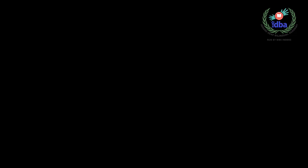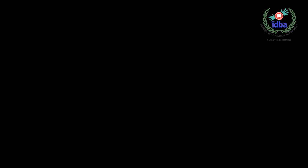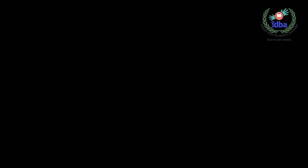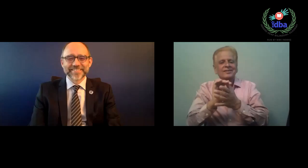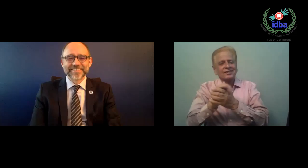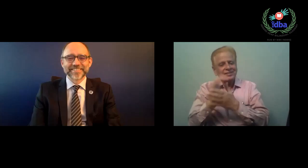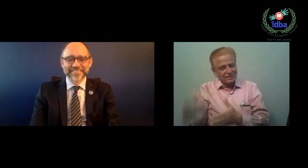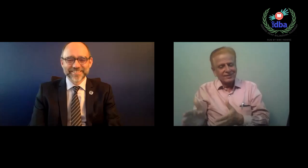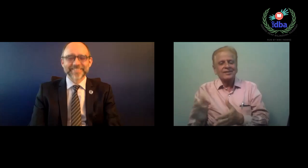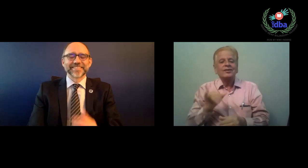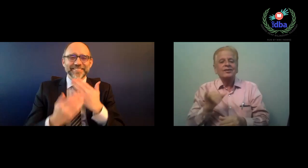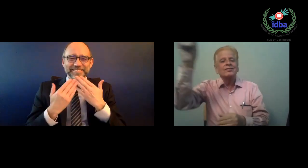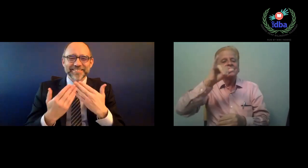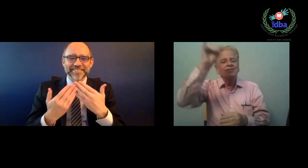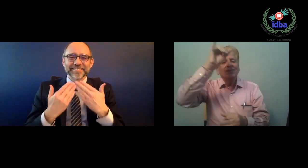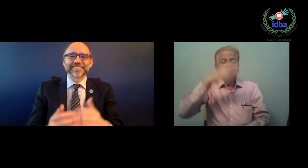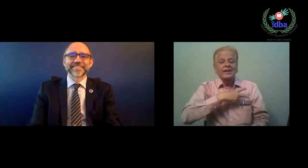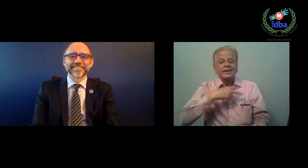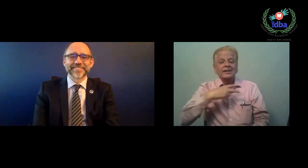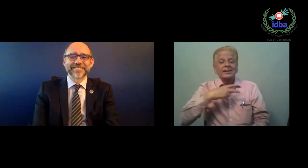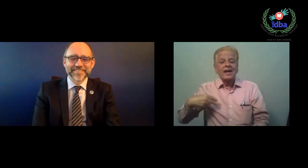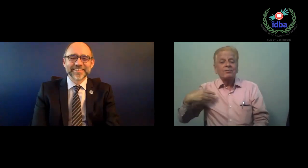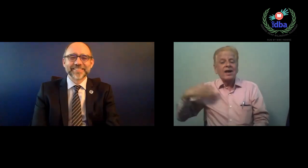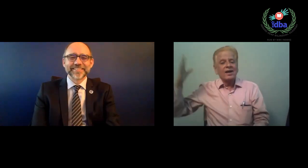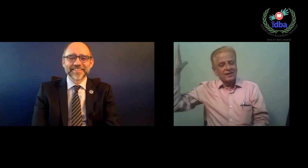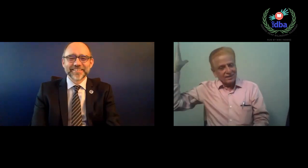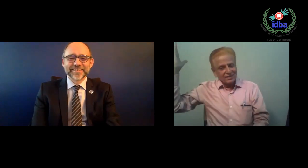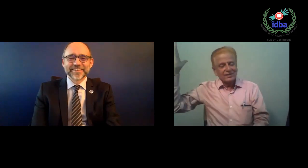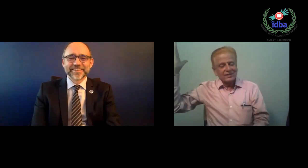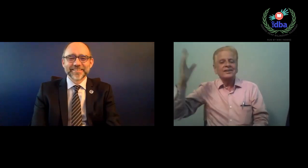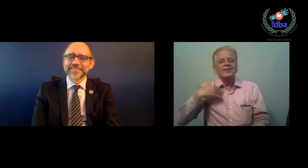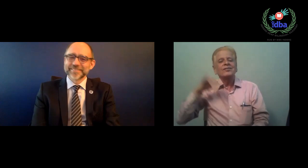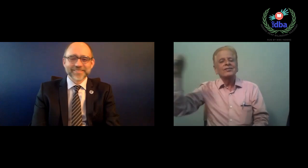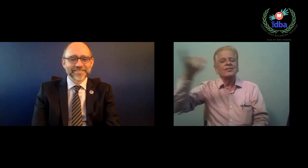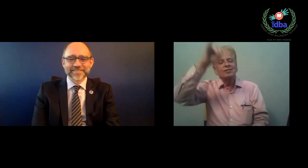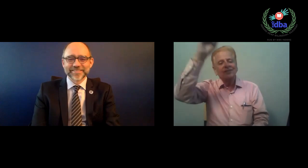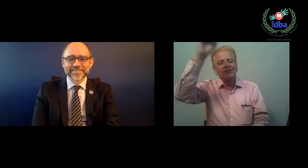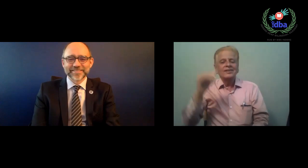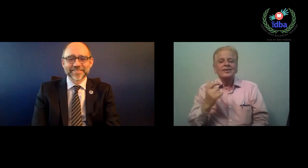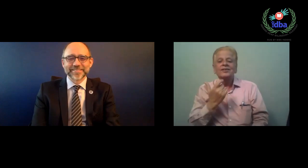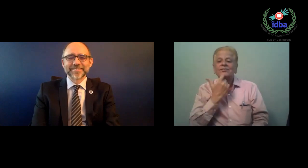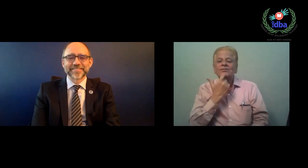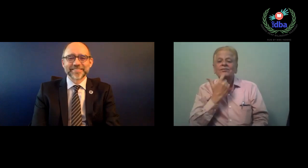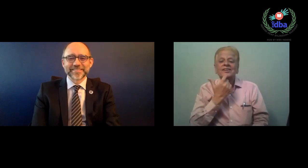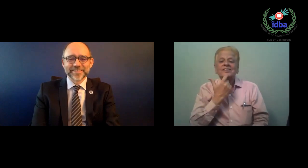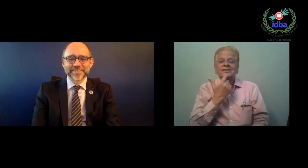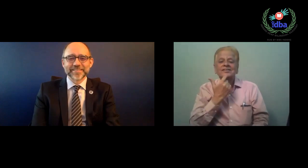former president. She is a good friend of mine, and at Denmark also I've met her, the former president of World Federation of the